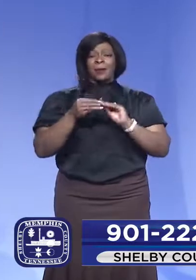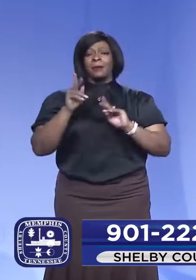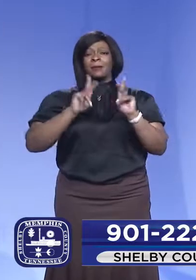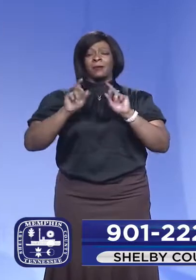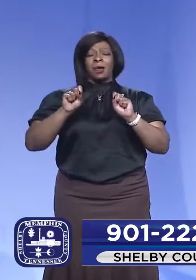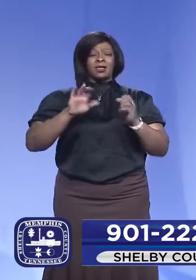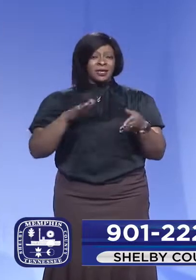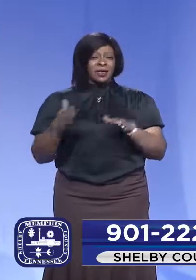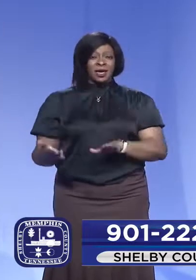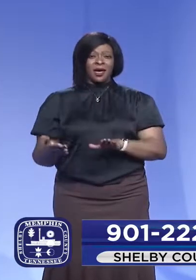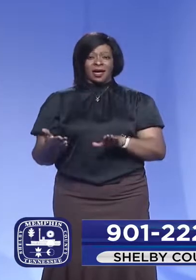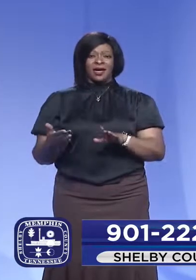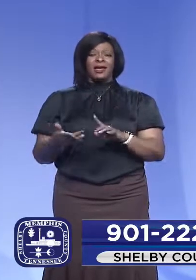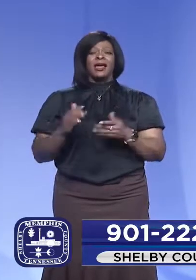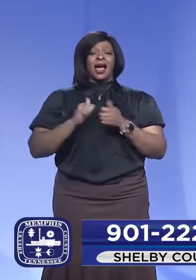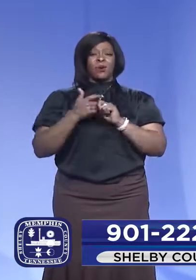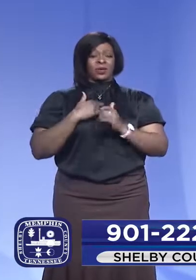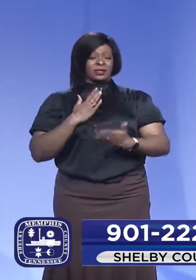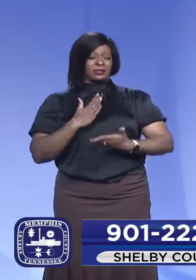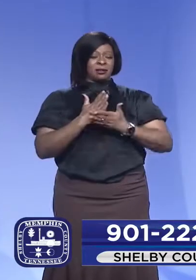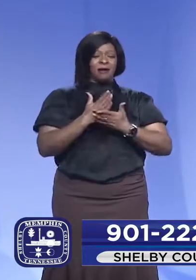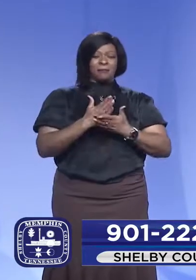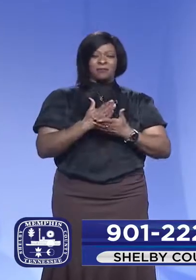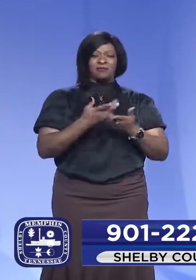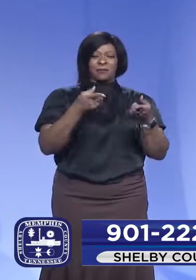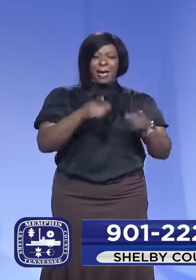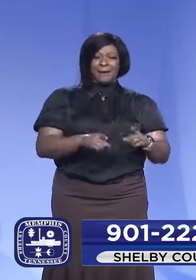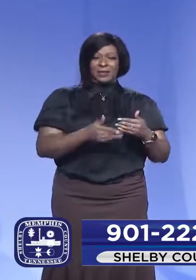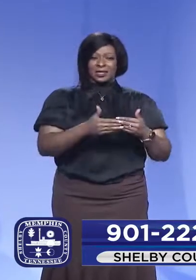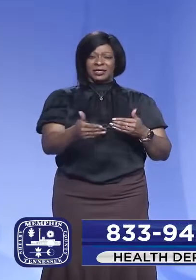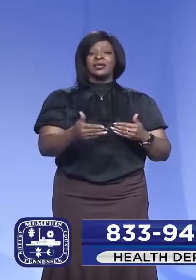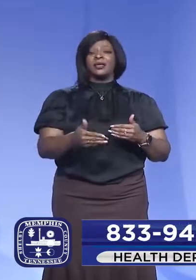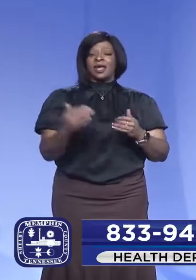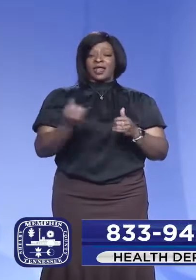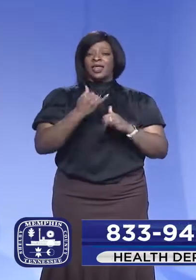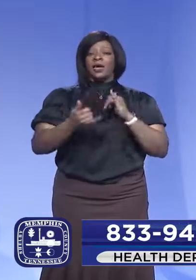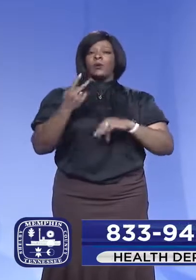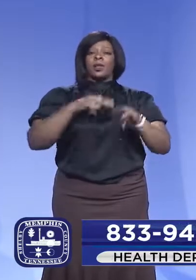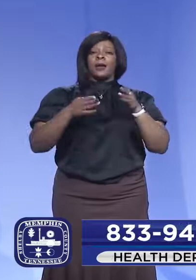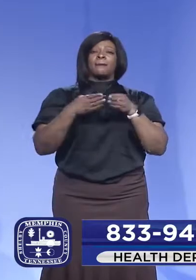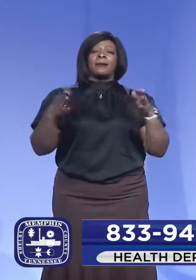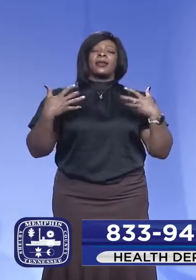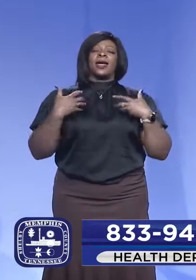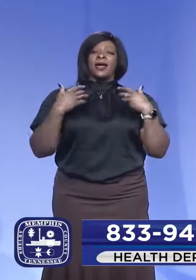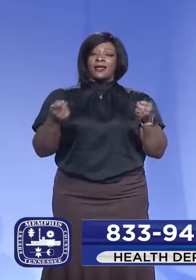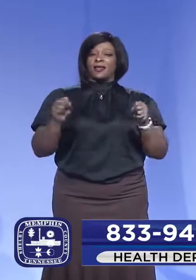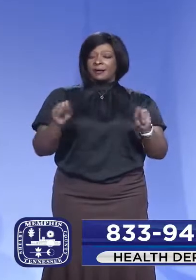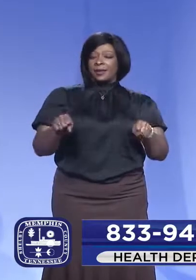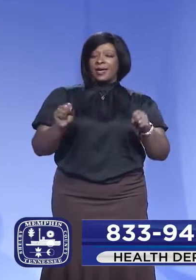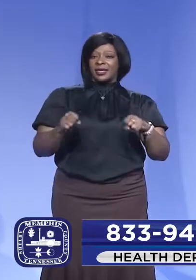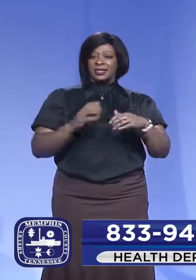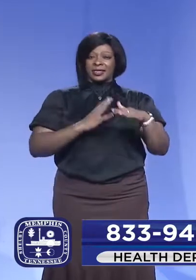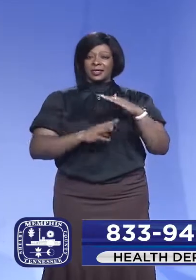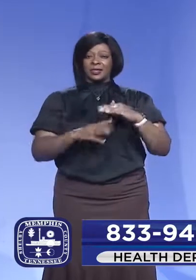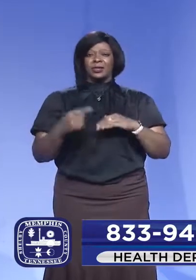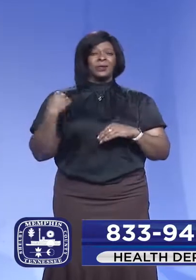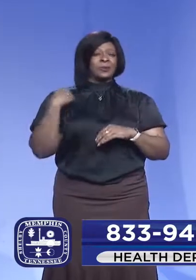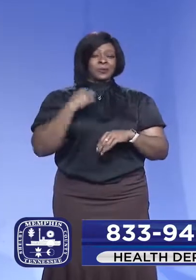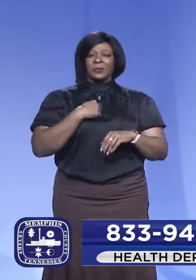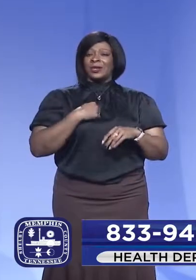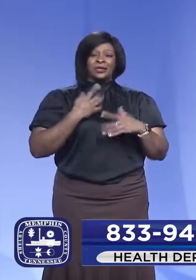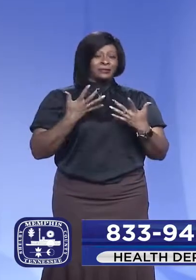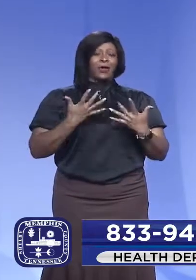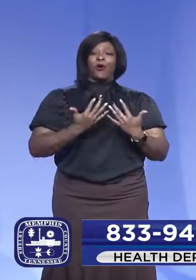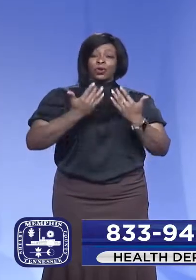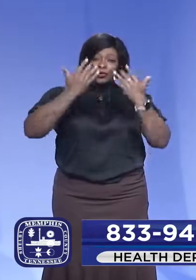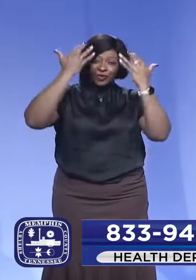die, and how do we stop that from happening. And then lastly, we look at public health capacity. Again, we have been stretched